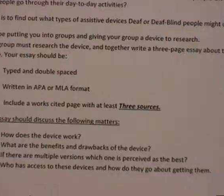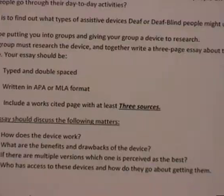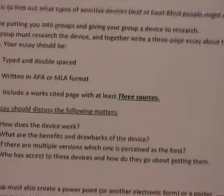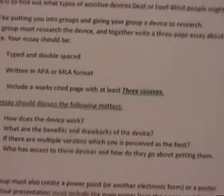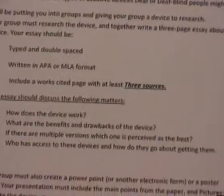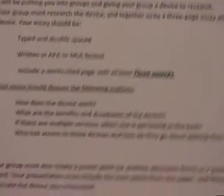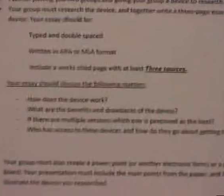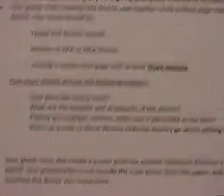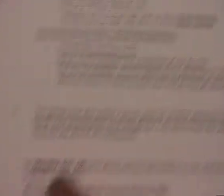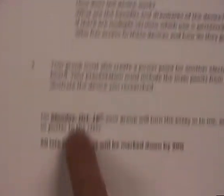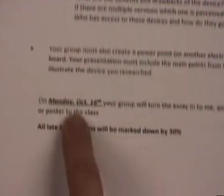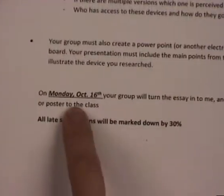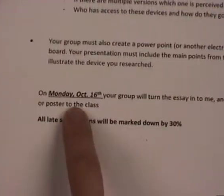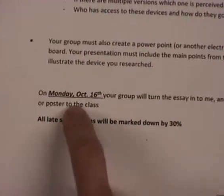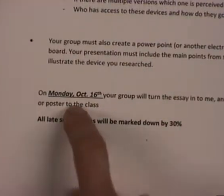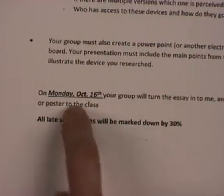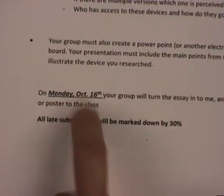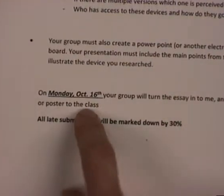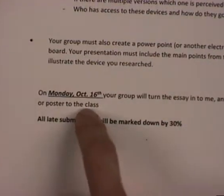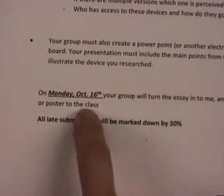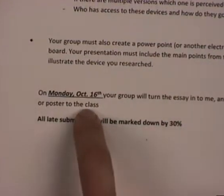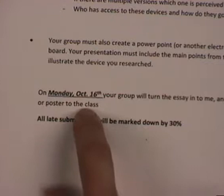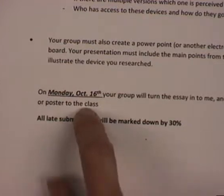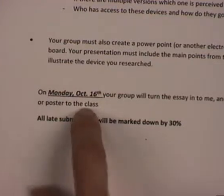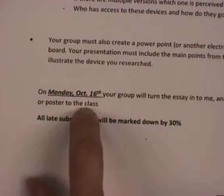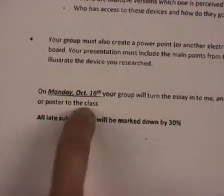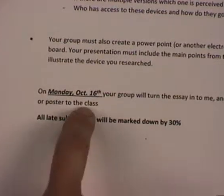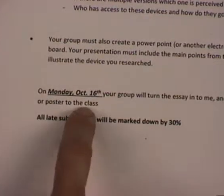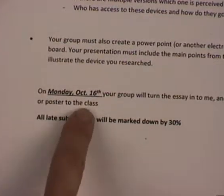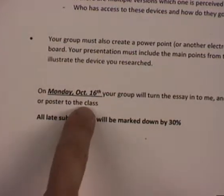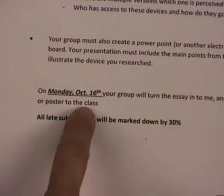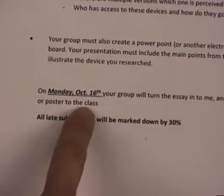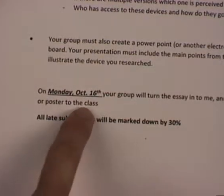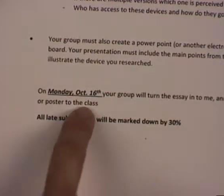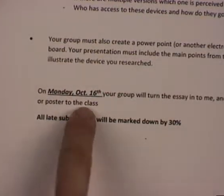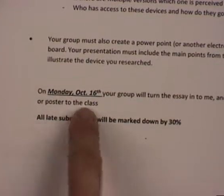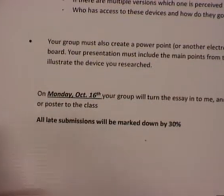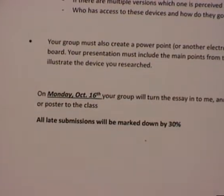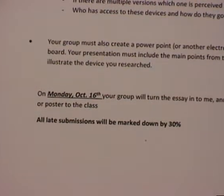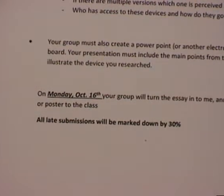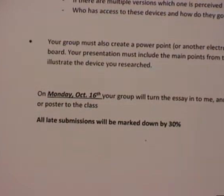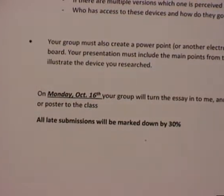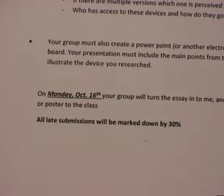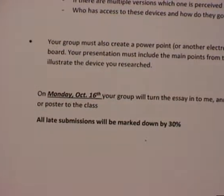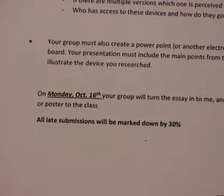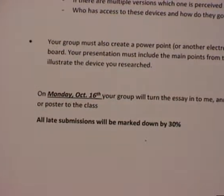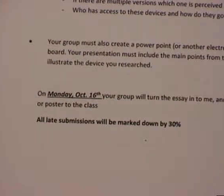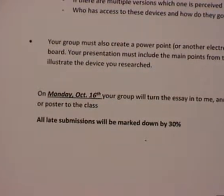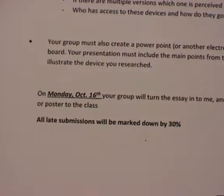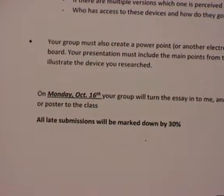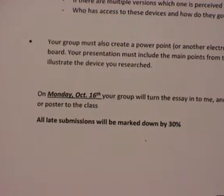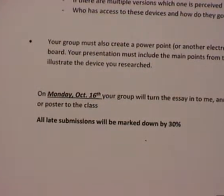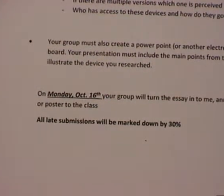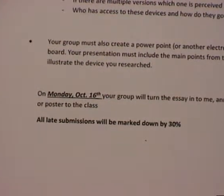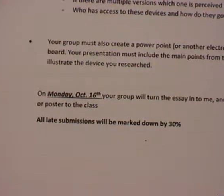So this says Monday, October 16th, which is today. Obviously, that is a typo. It needs to say Monday